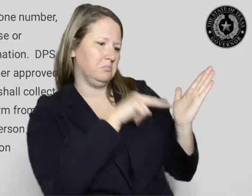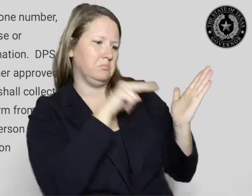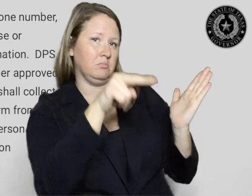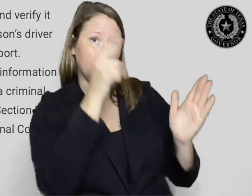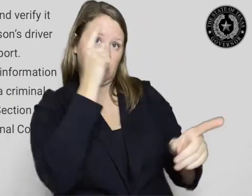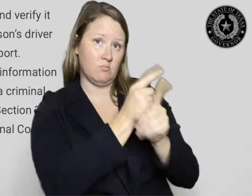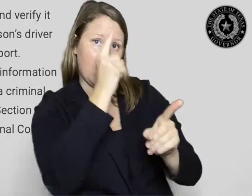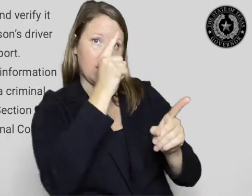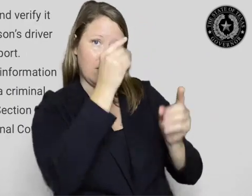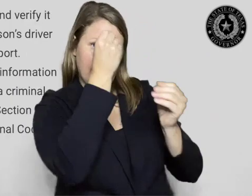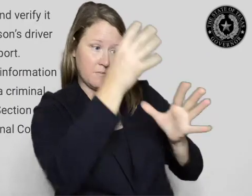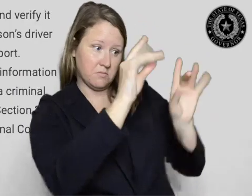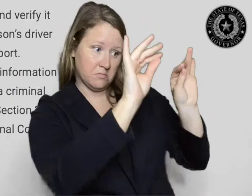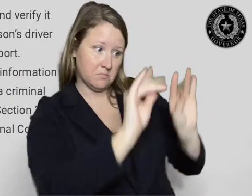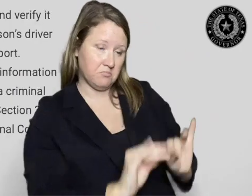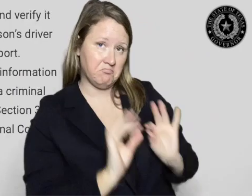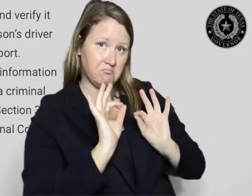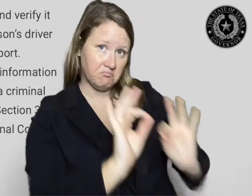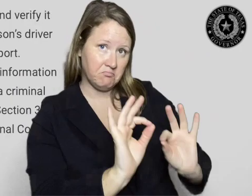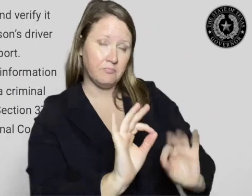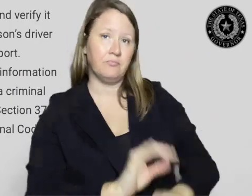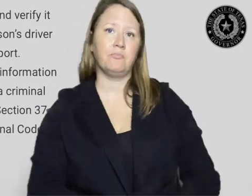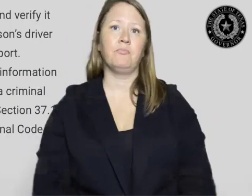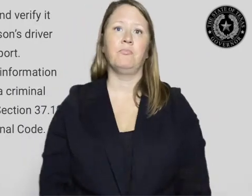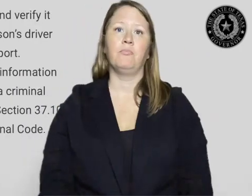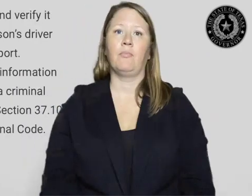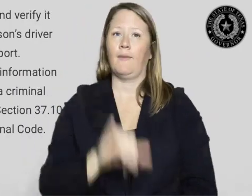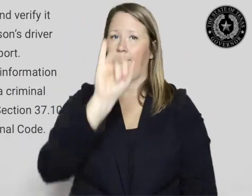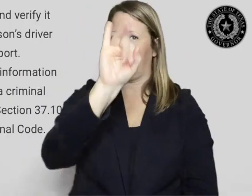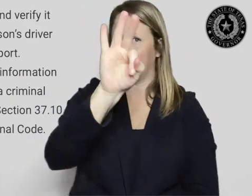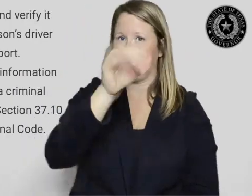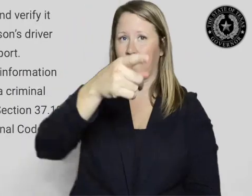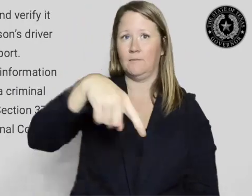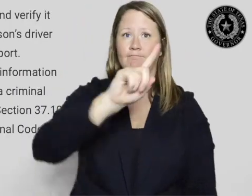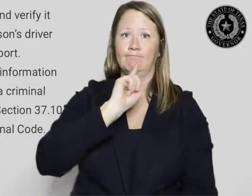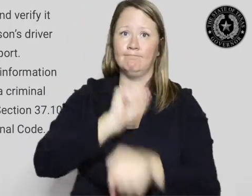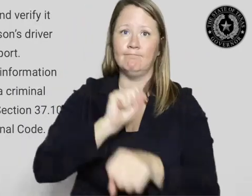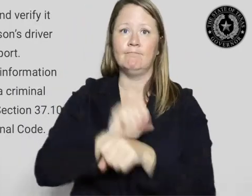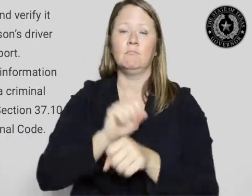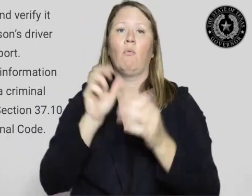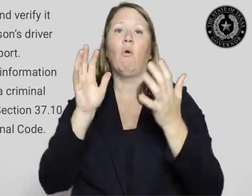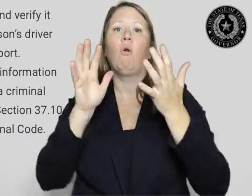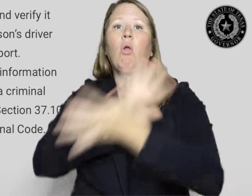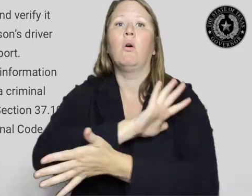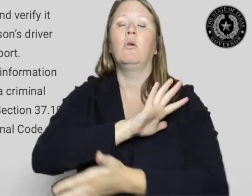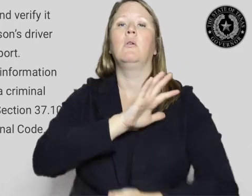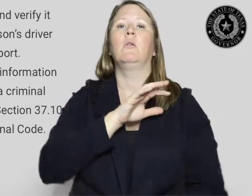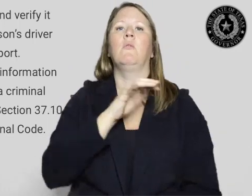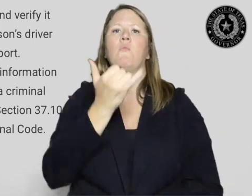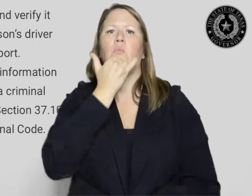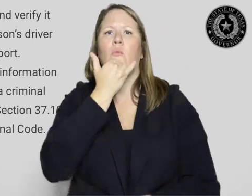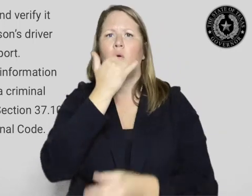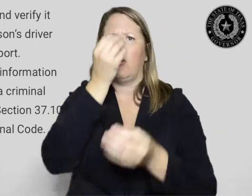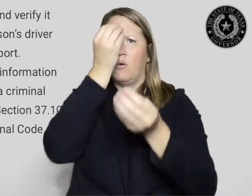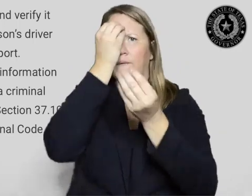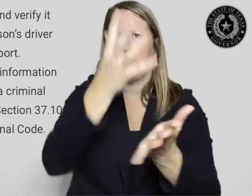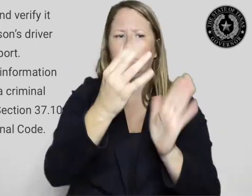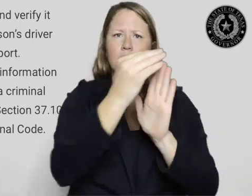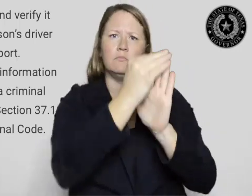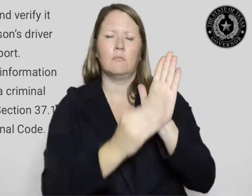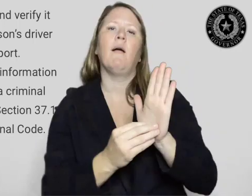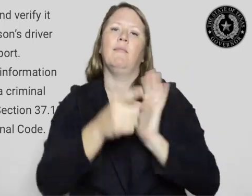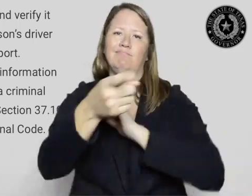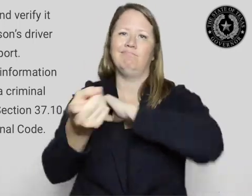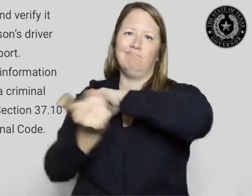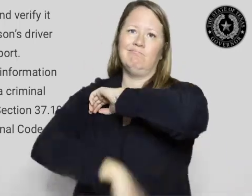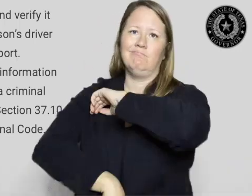immediately upon disembarking and verify it against the person's driver's license or passport. Providing false information on this form